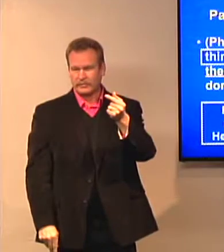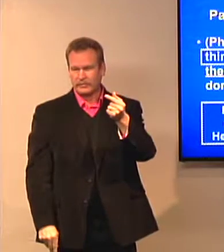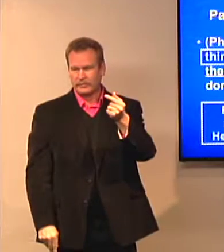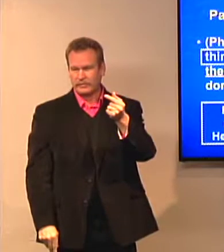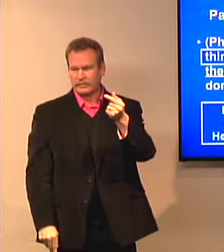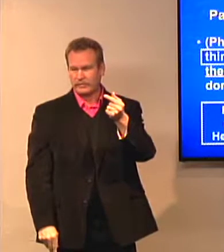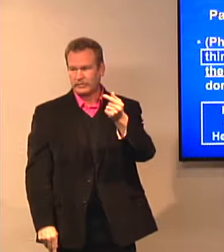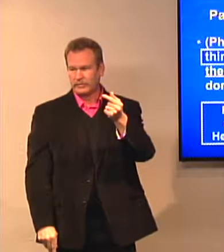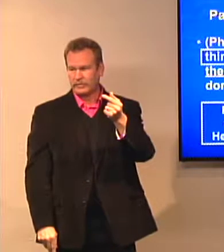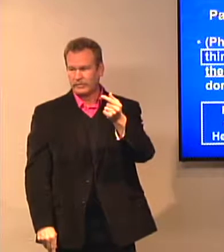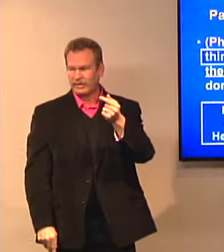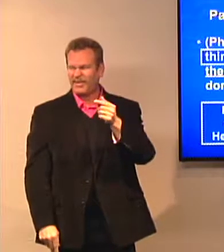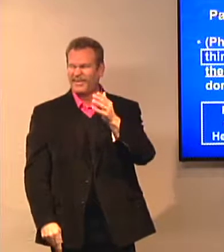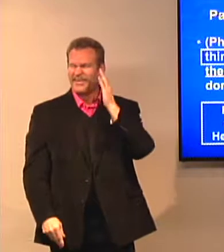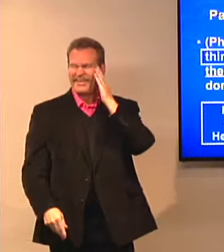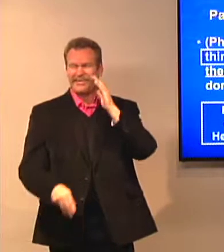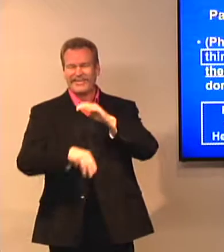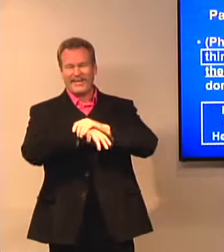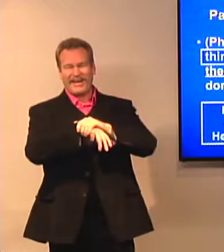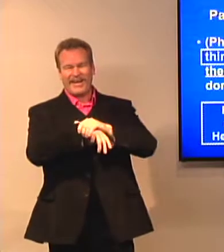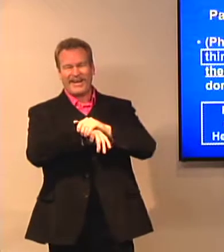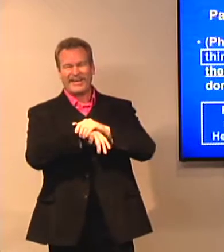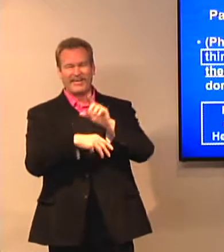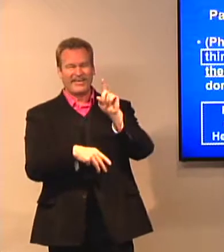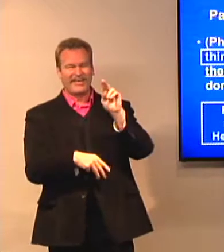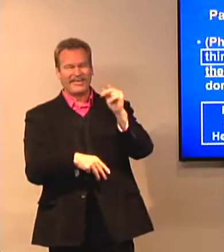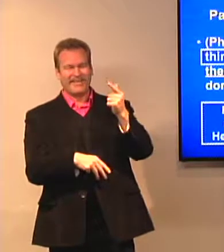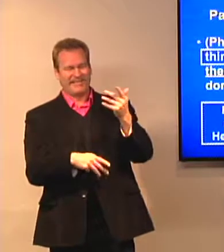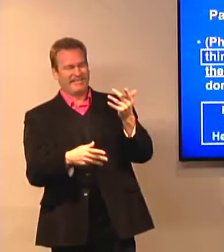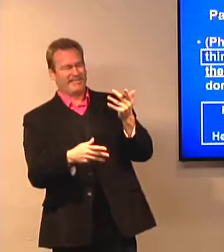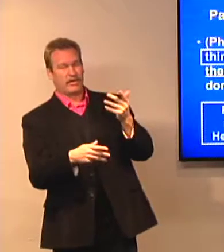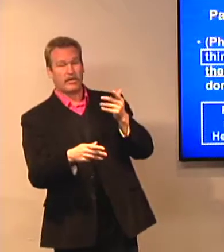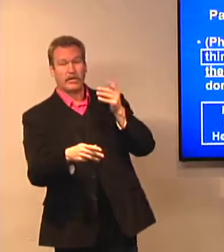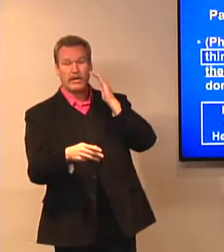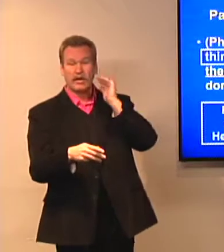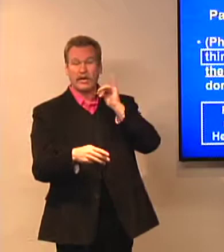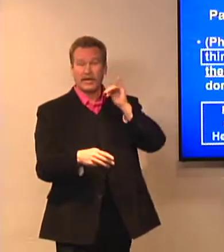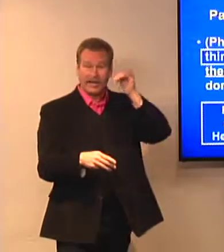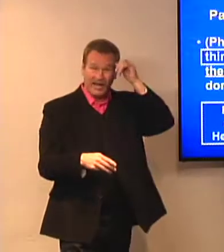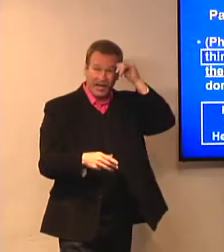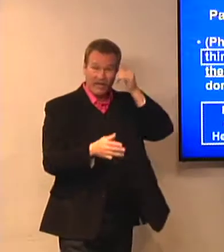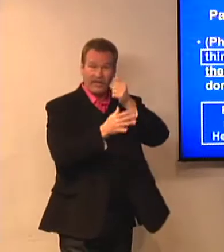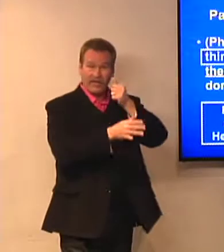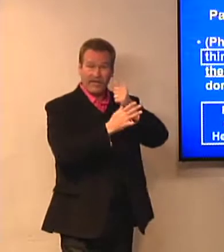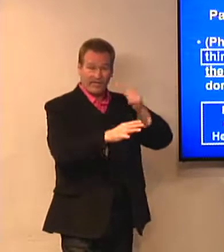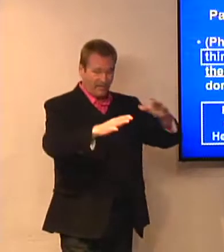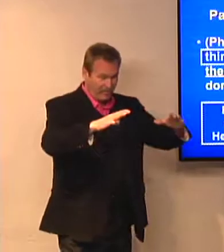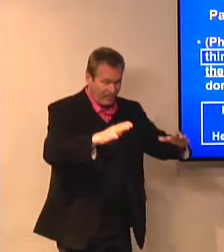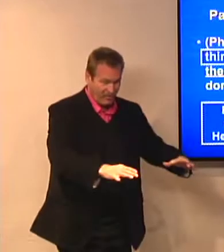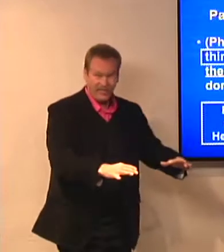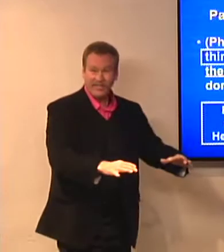8, Paul said that all of these things that he considered so valuable, it was like dung. You know, like